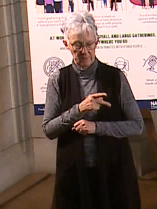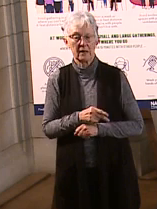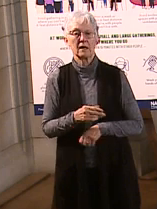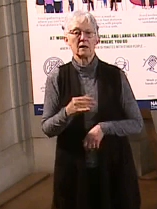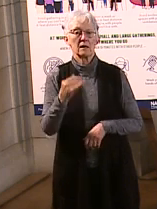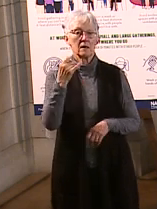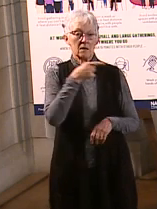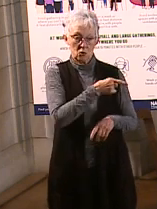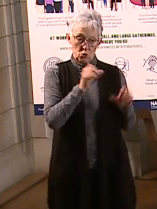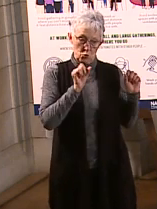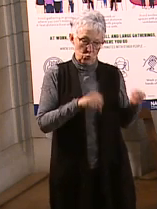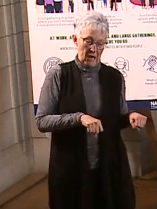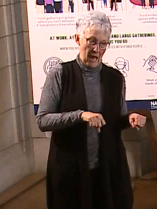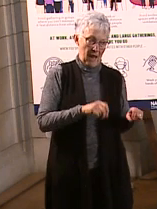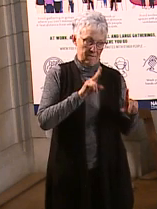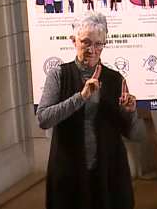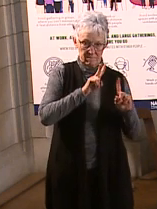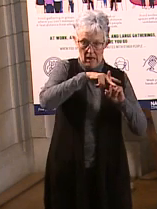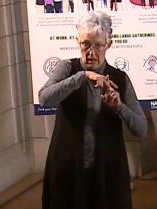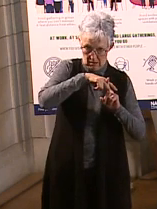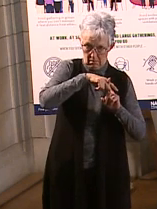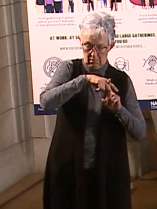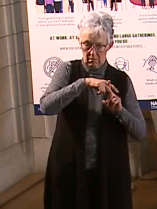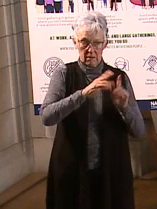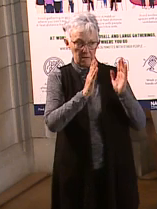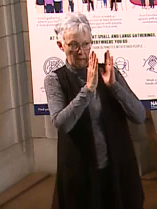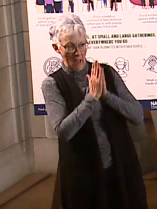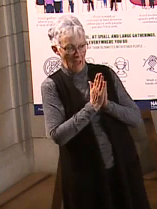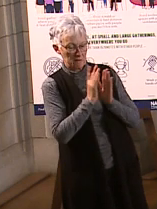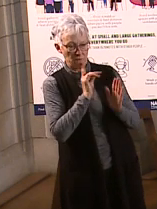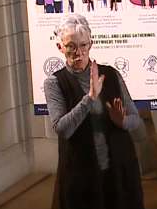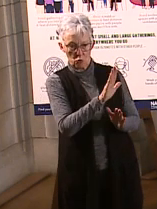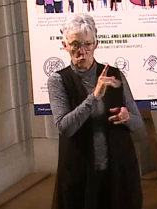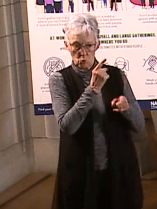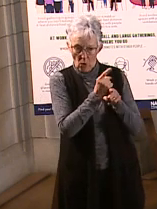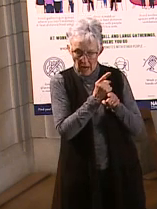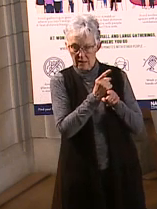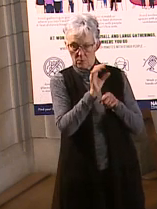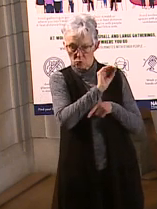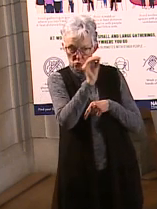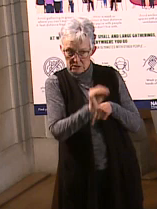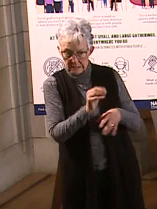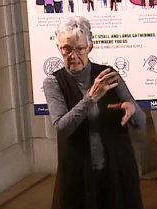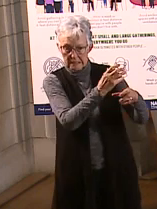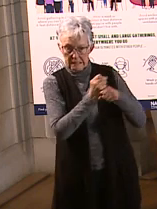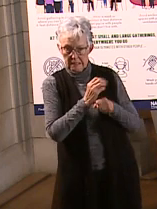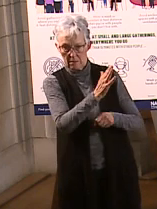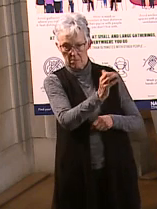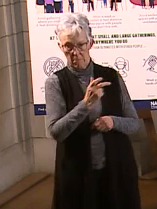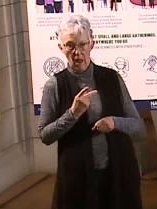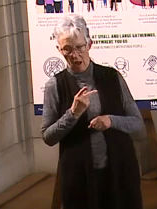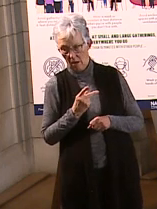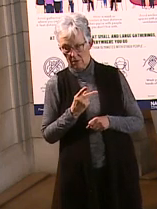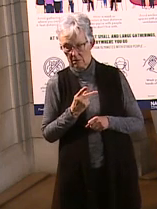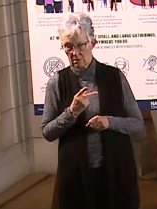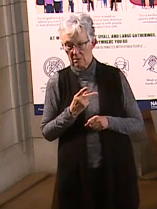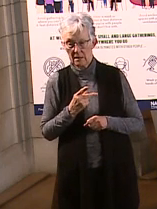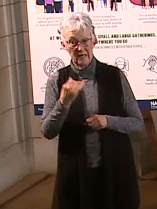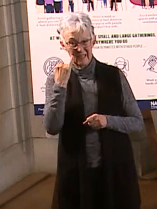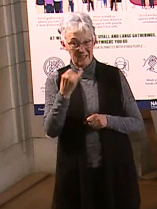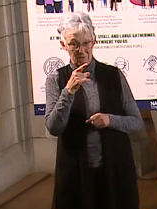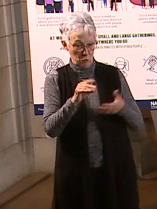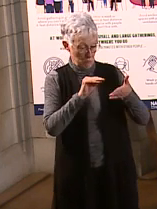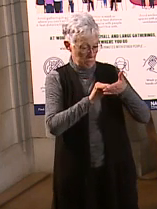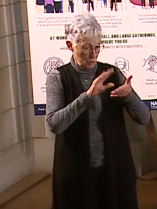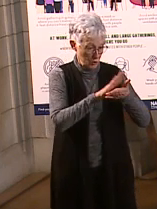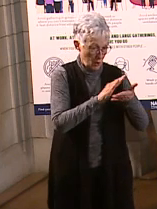to, your refund could be delayed, and we don't want that. So please use our lookup tool to